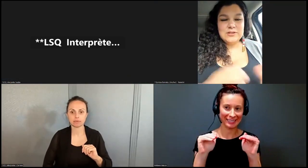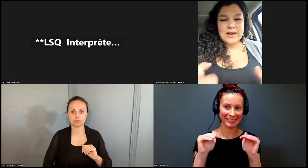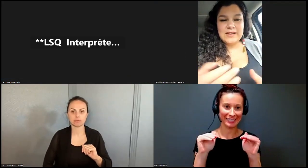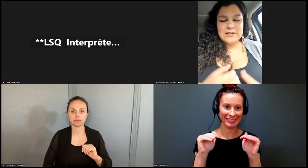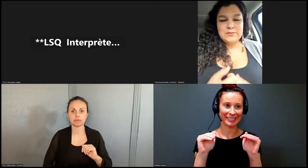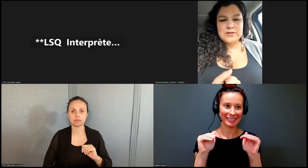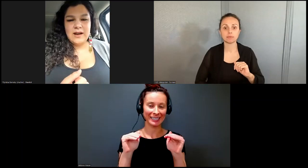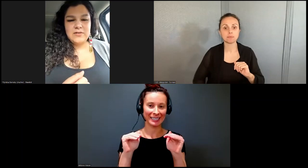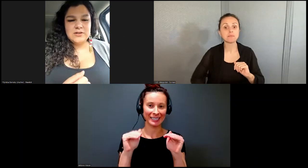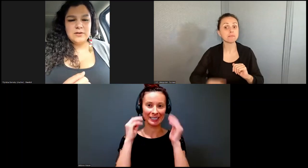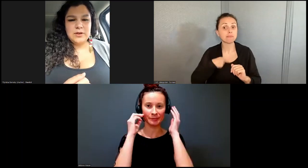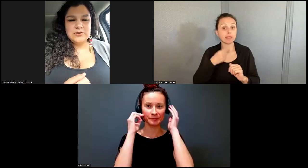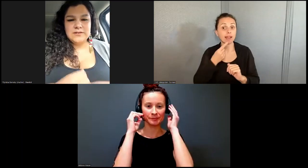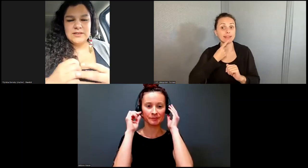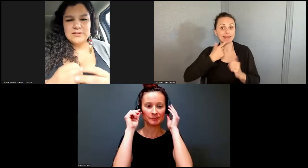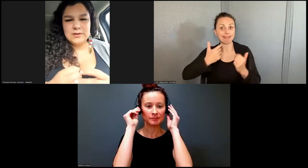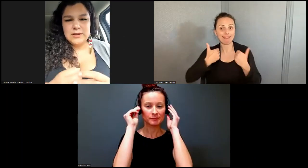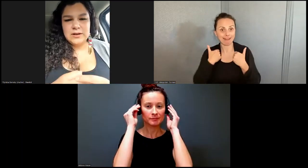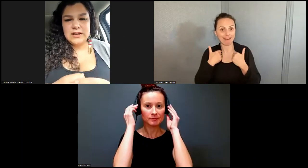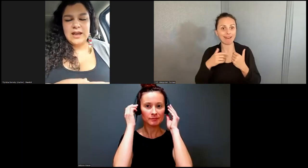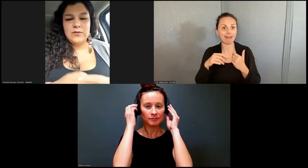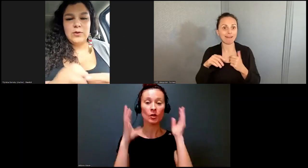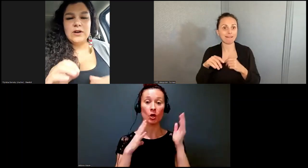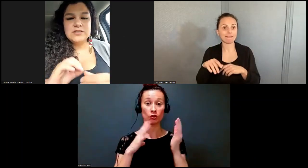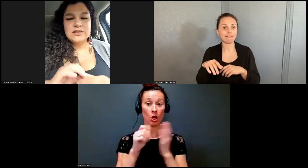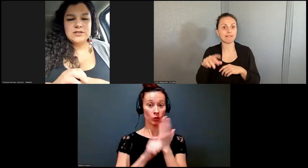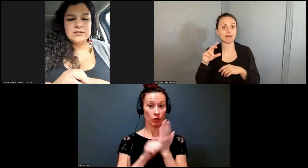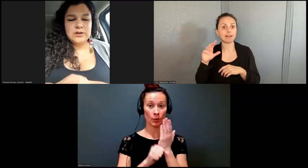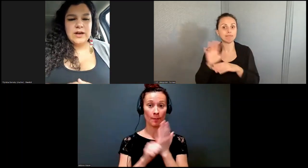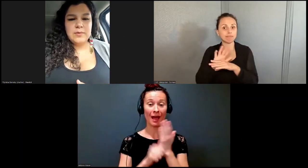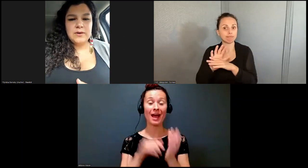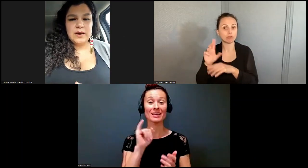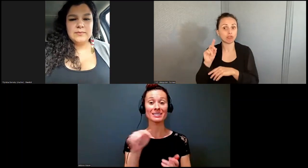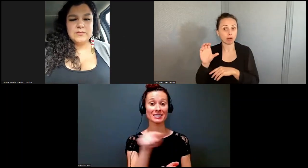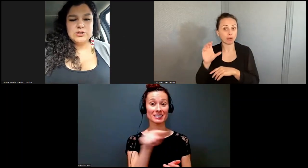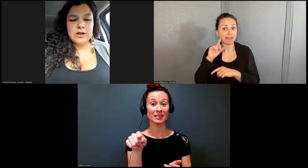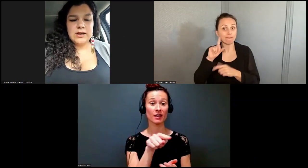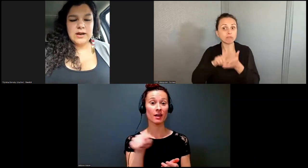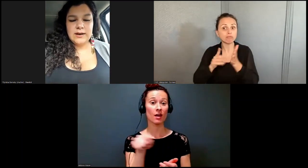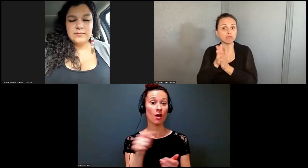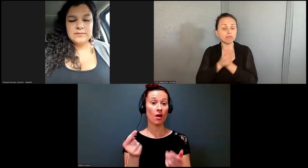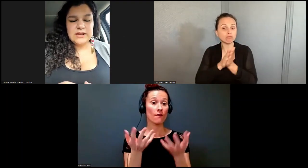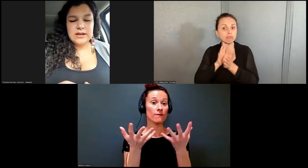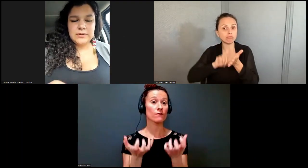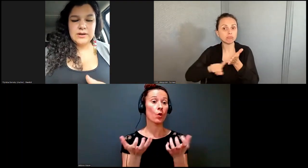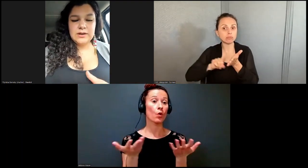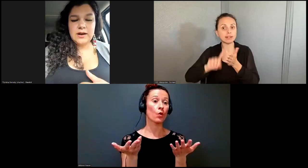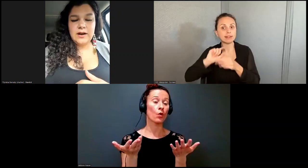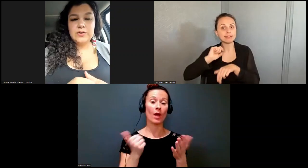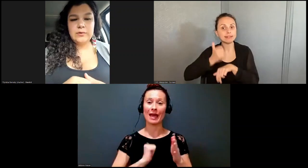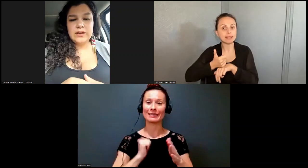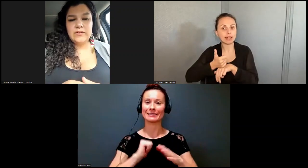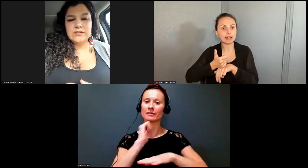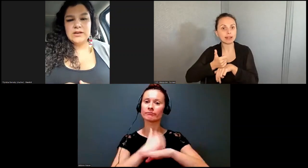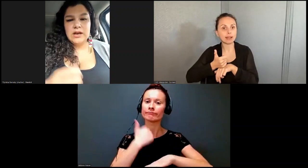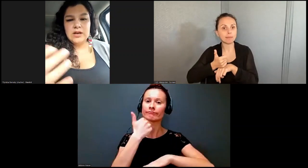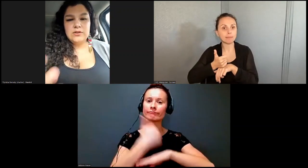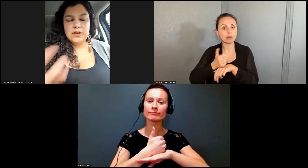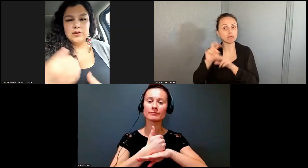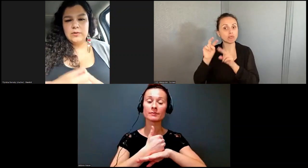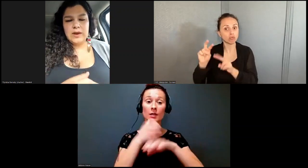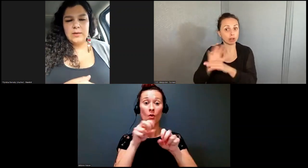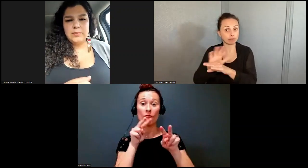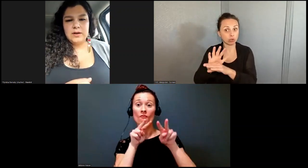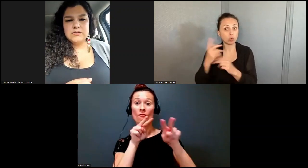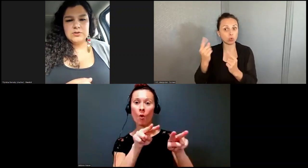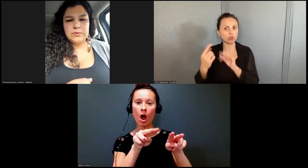We do, like I said, we do have the documentary. I'll say this really quickly. If you want to look up, setting up a viewing of it, you